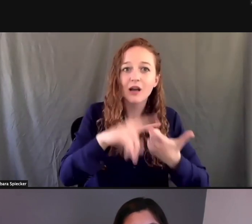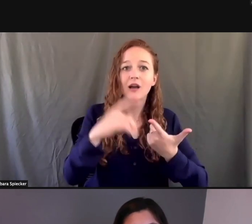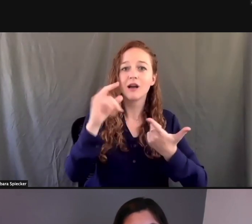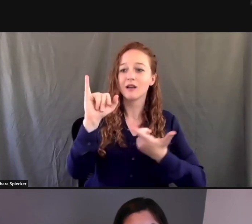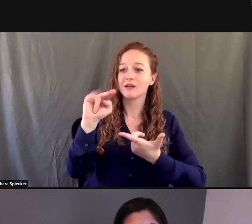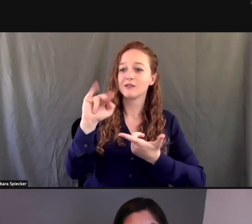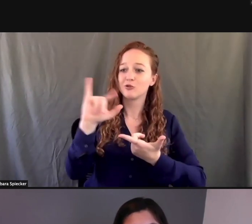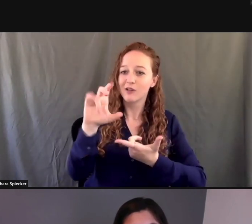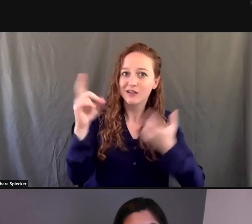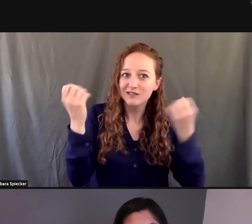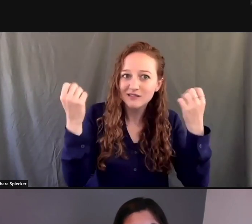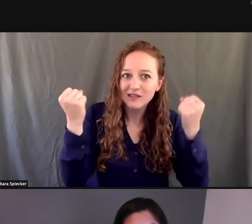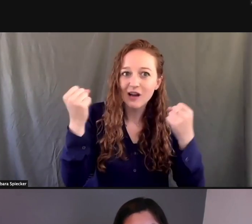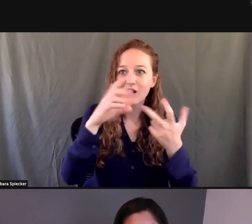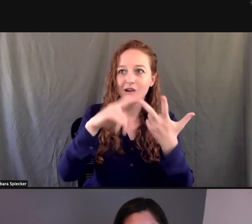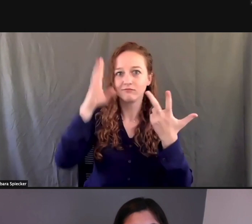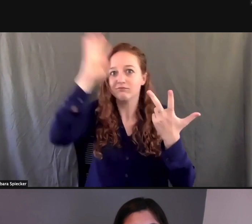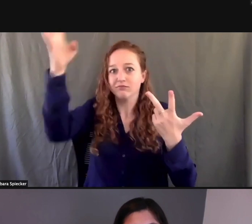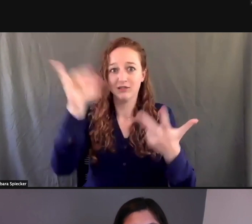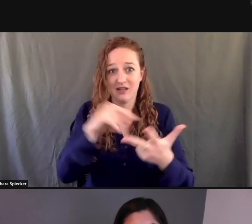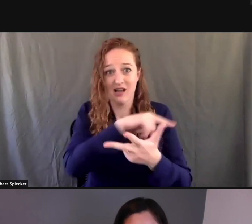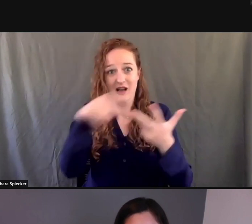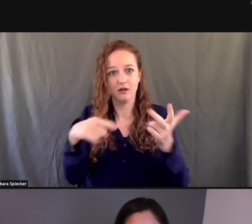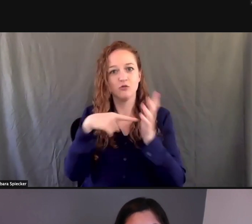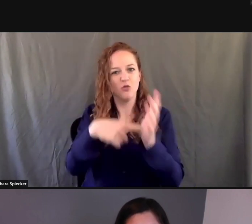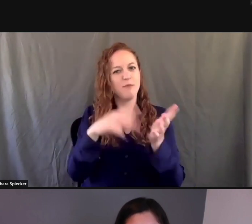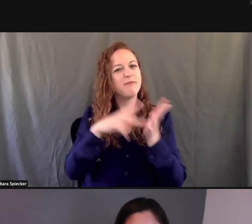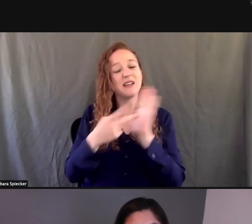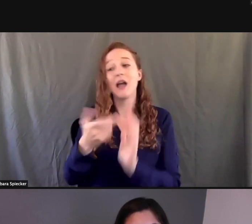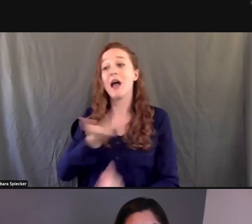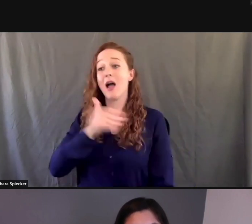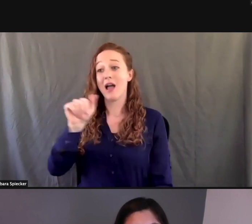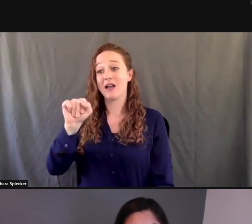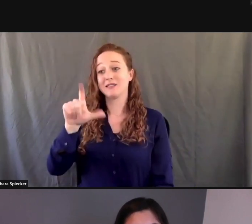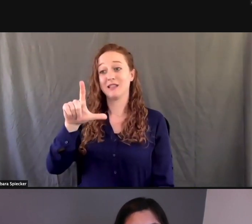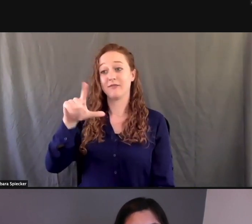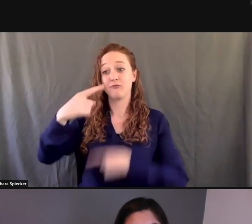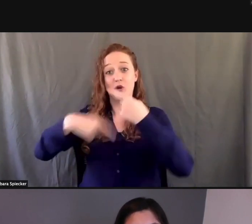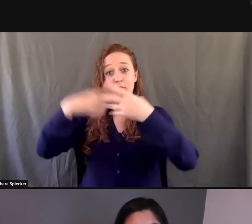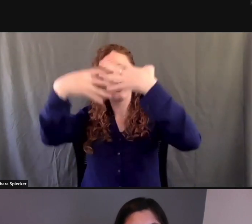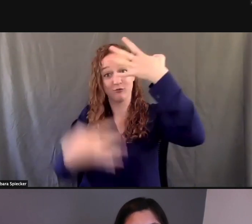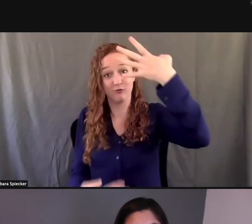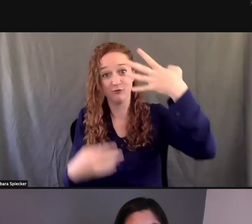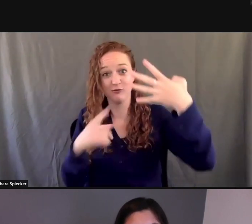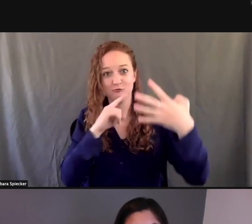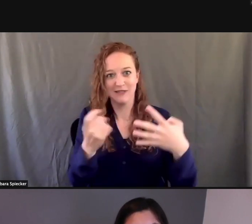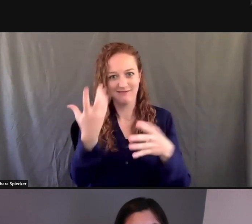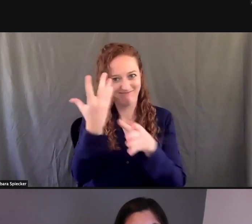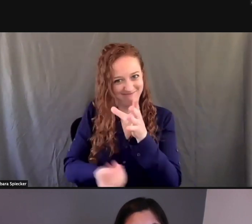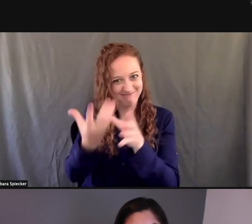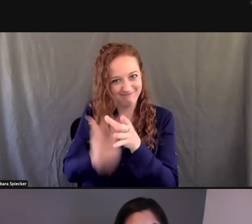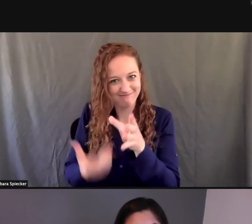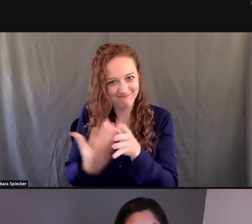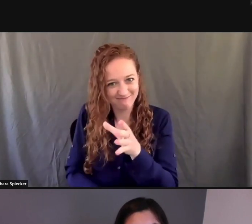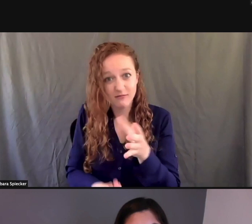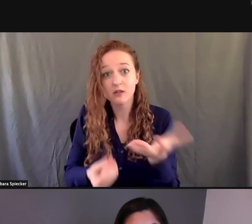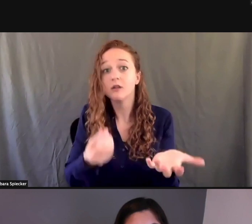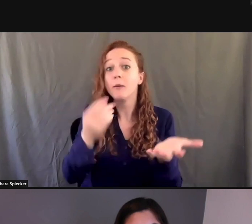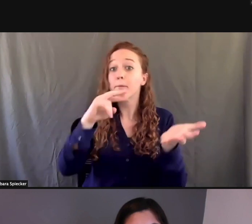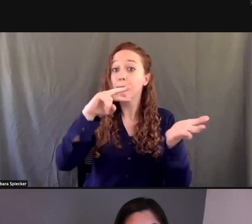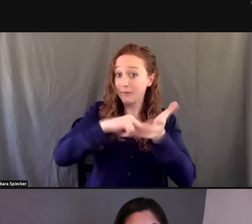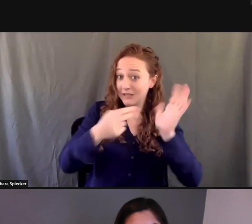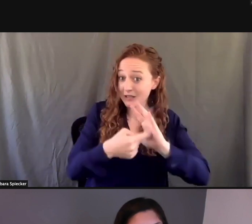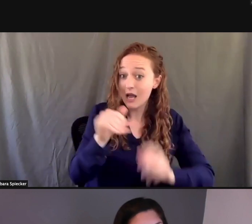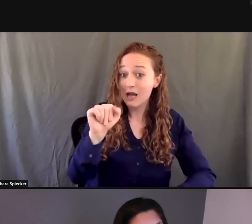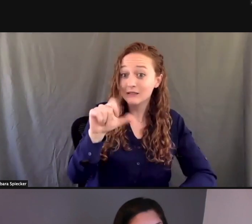and often it's fingerspelled, or you invent signs on the fly. We have to figure out a specific